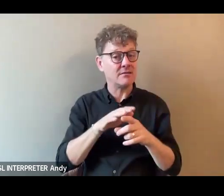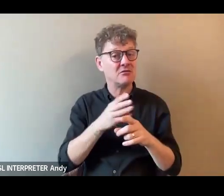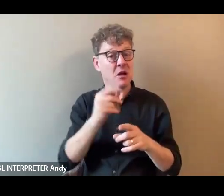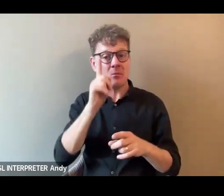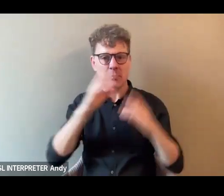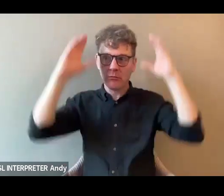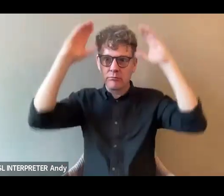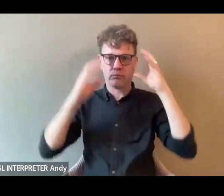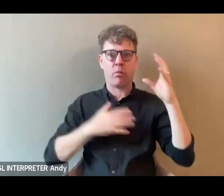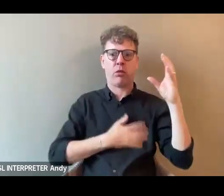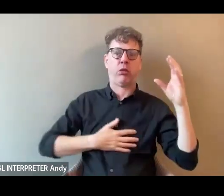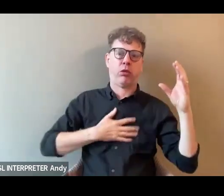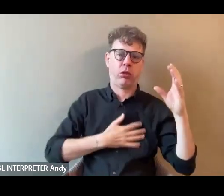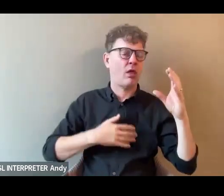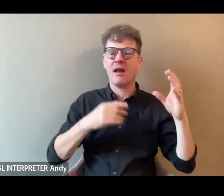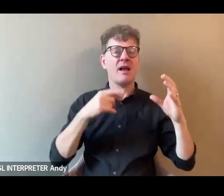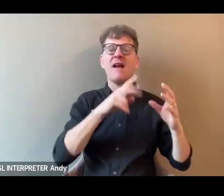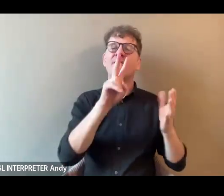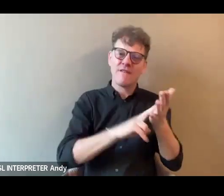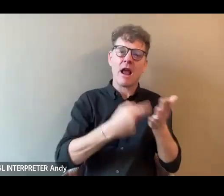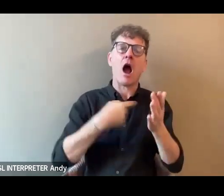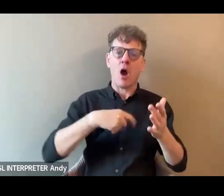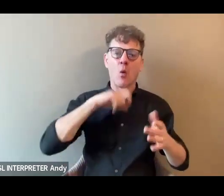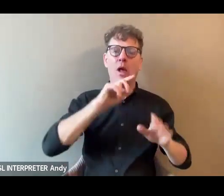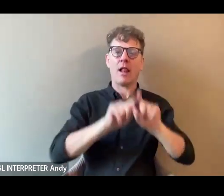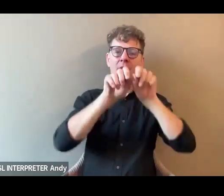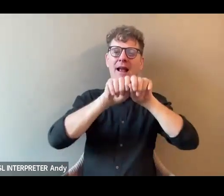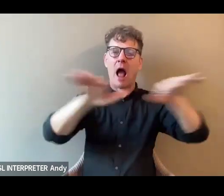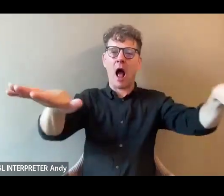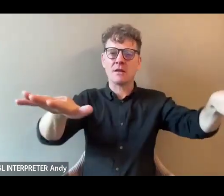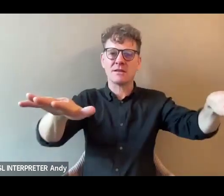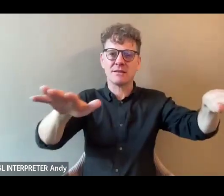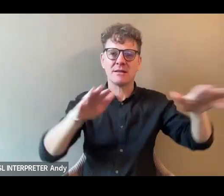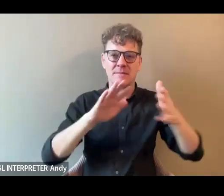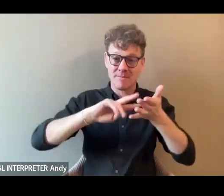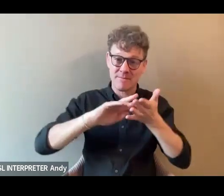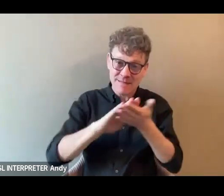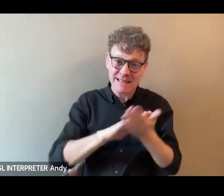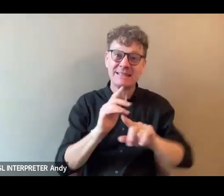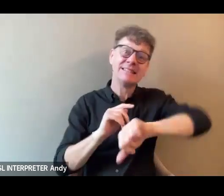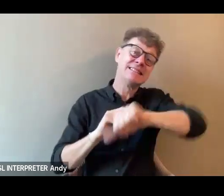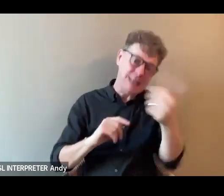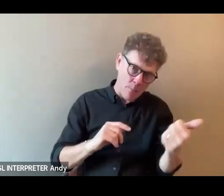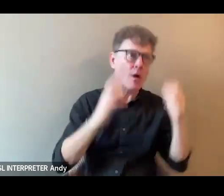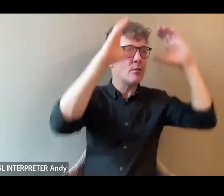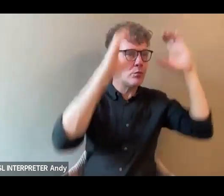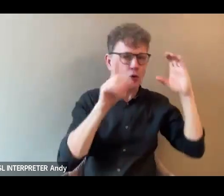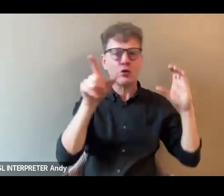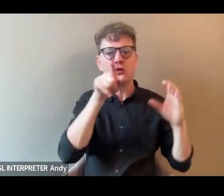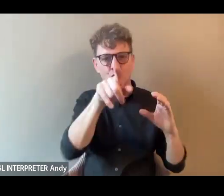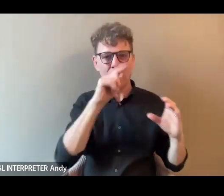people, we're going to cast it as well, so you can watch someone else on the headset. So James, who are we looking